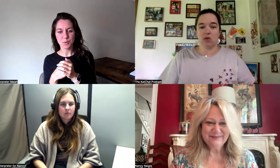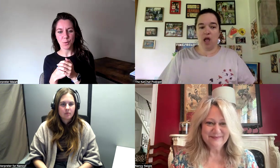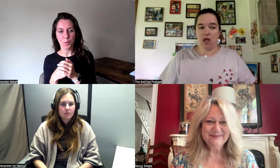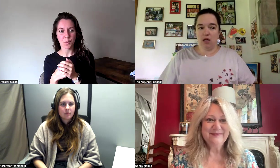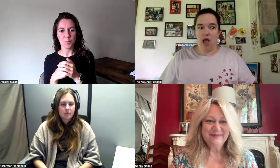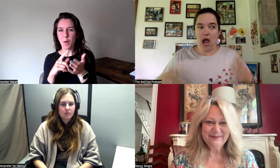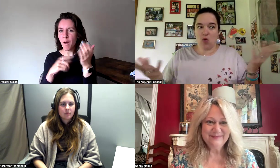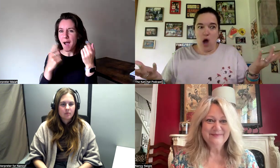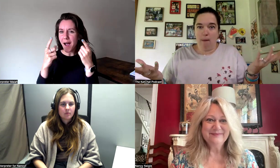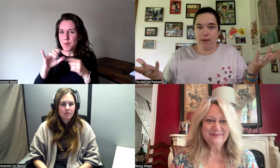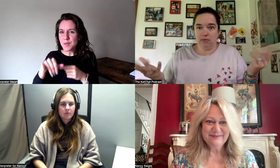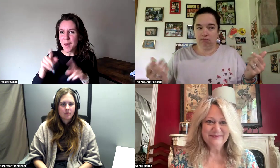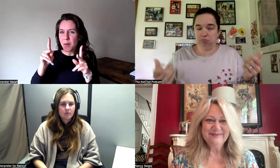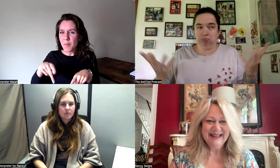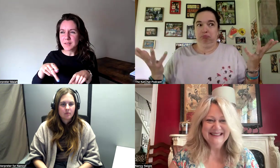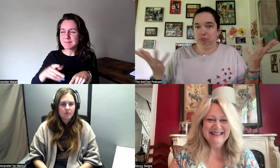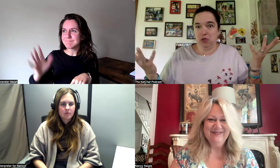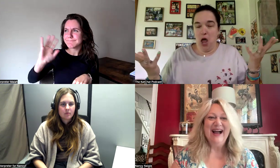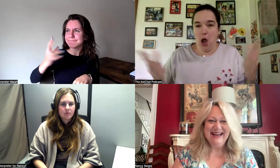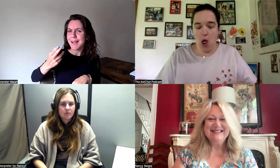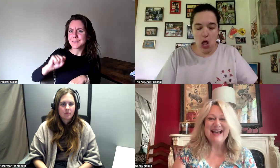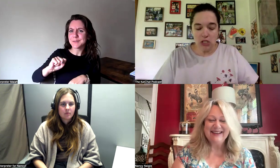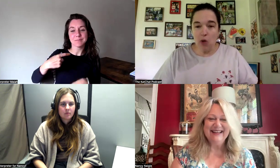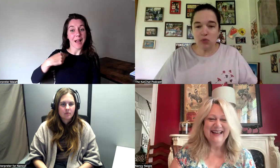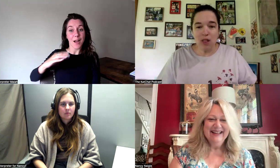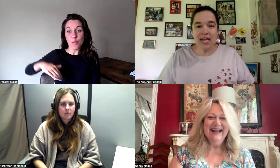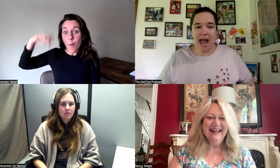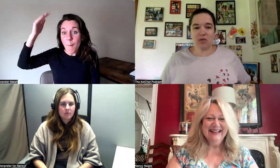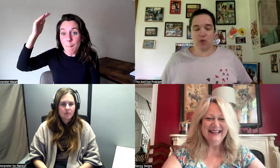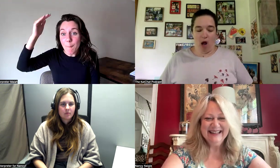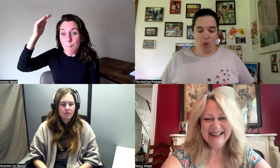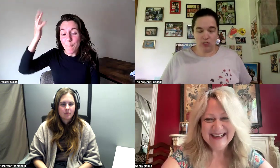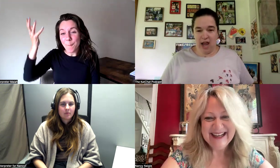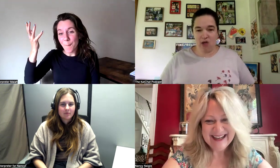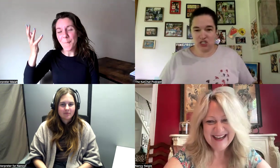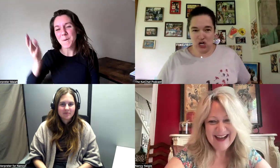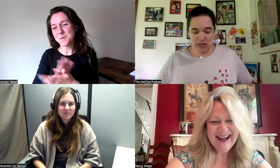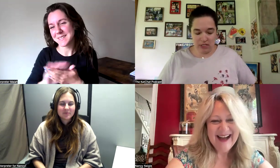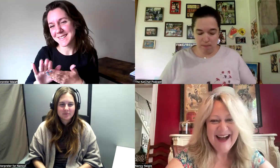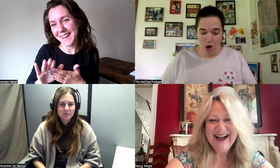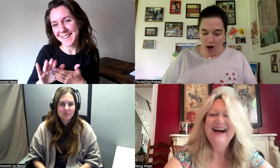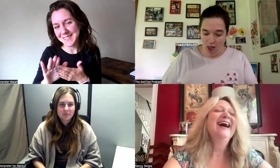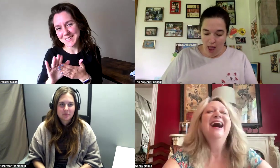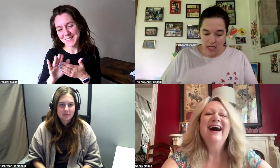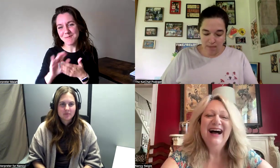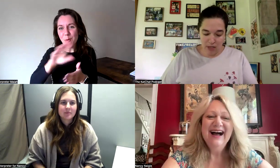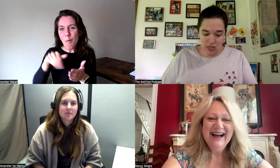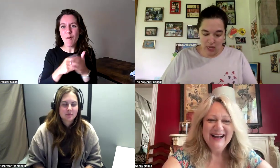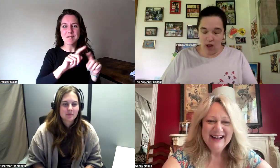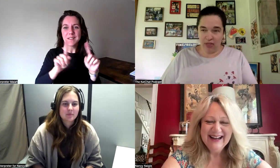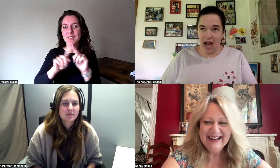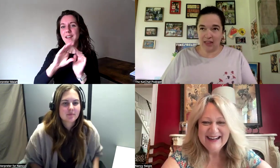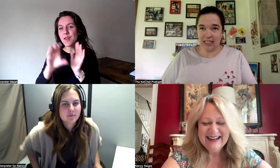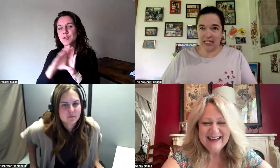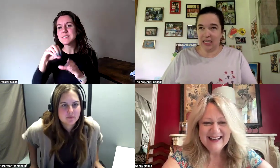school? I grew up, you know. Right, So it's exactly. really nice with all those characters in the book,